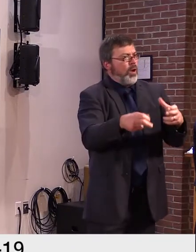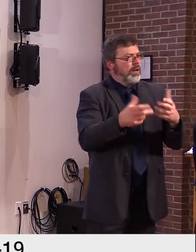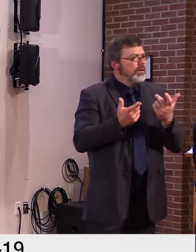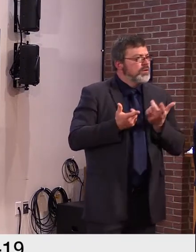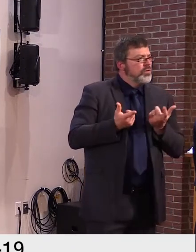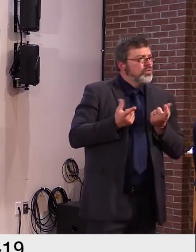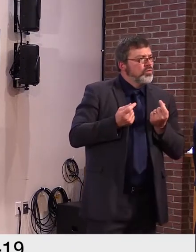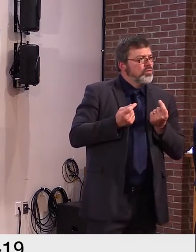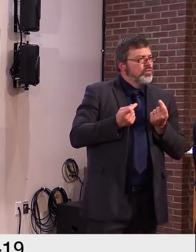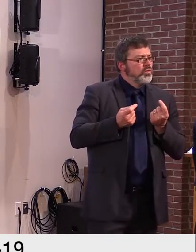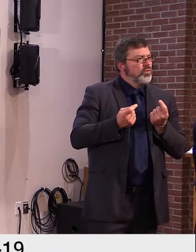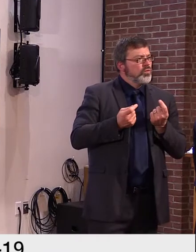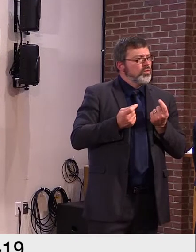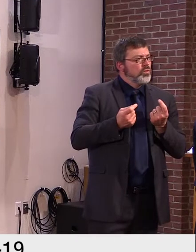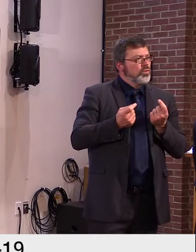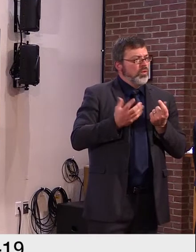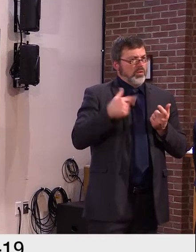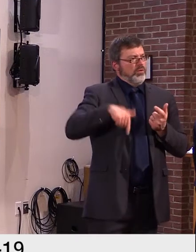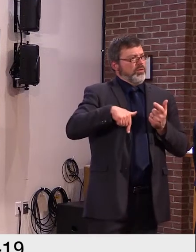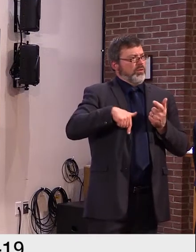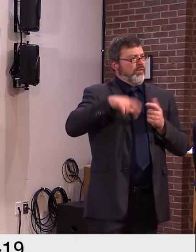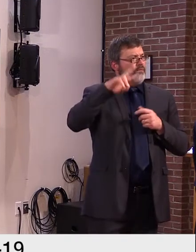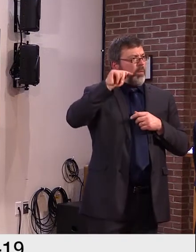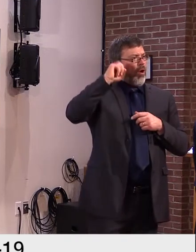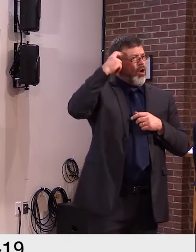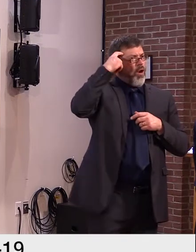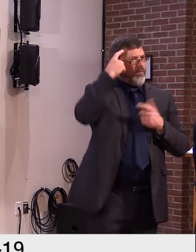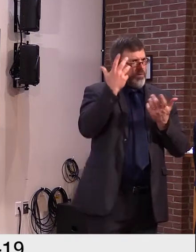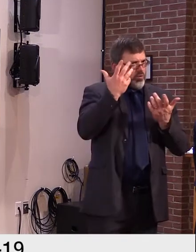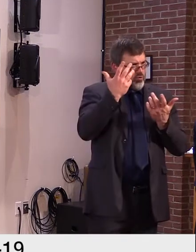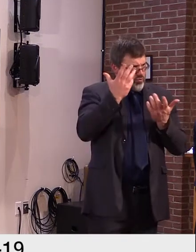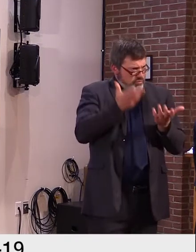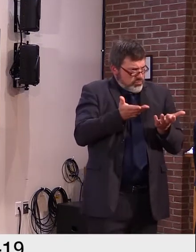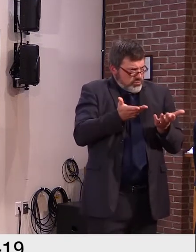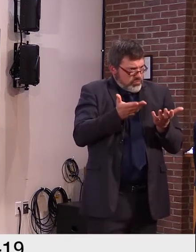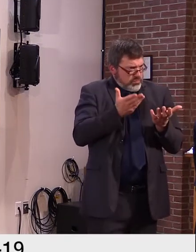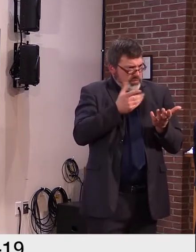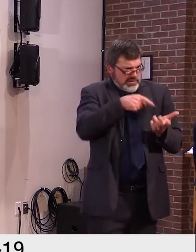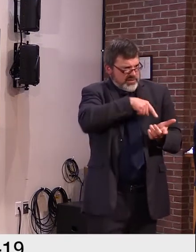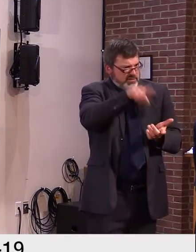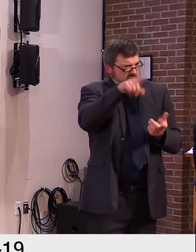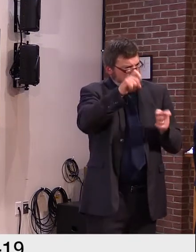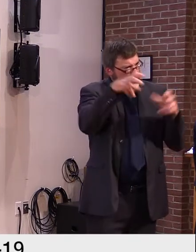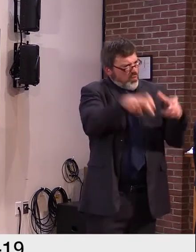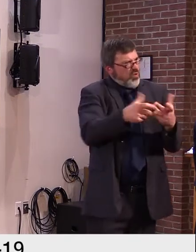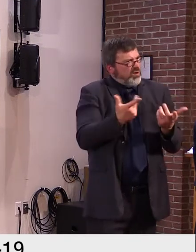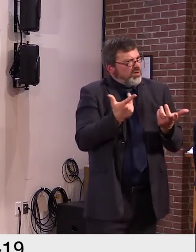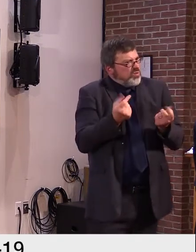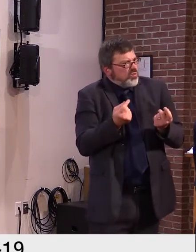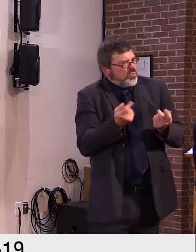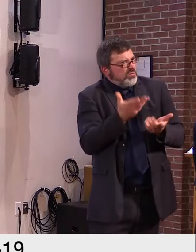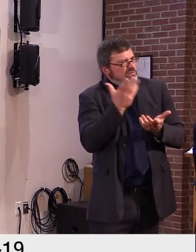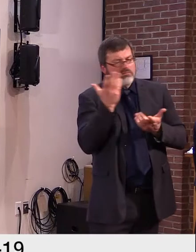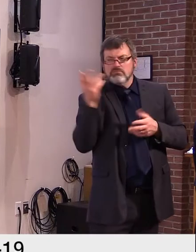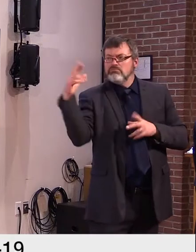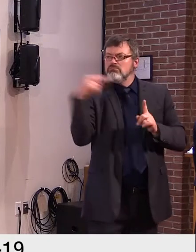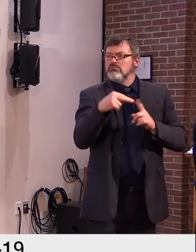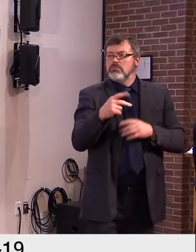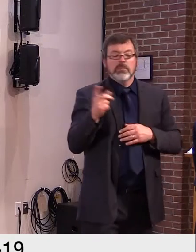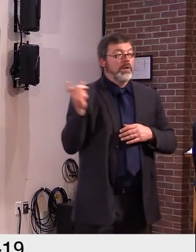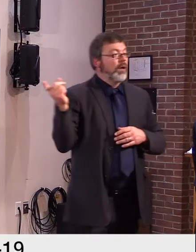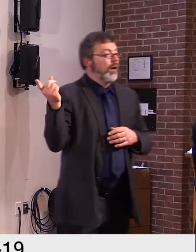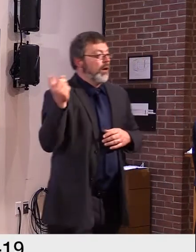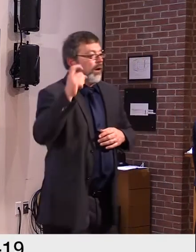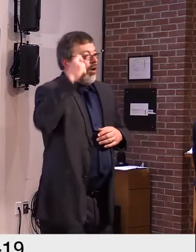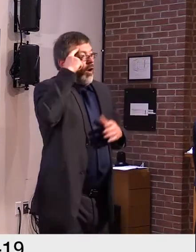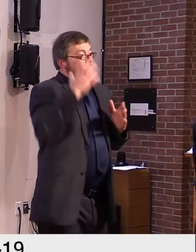state's approach toward moving forward? Well, again, as I've acknowledged, we don't have a perfect system out there, but our modeling,